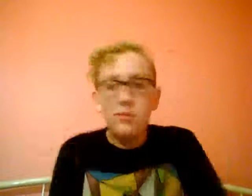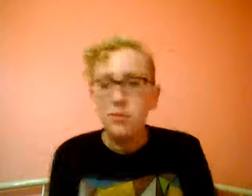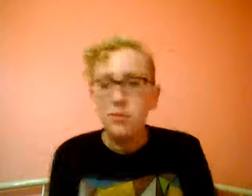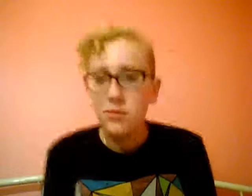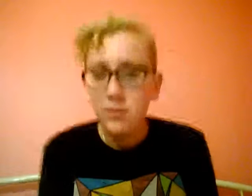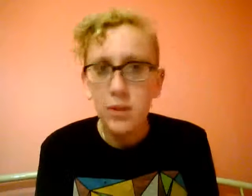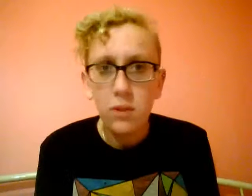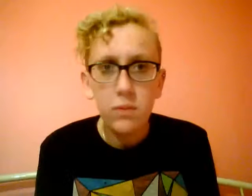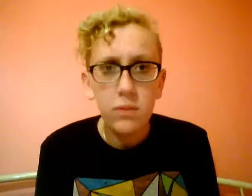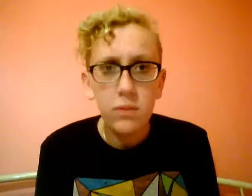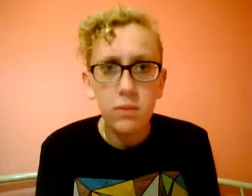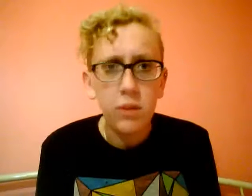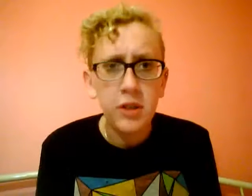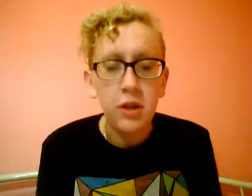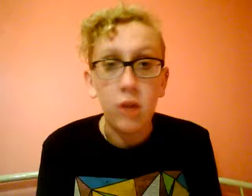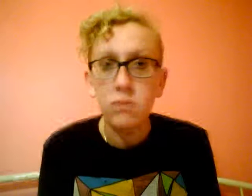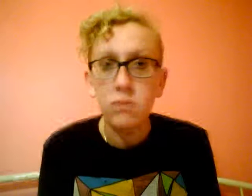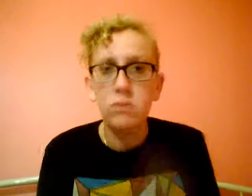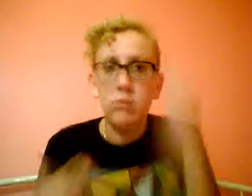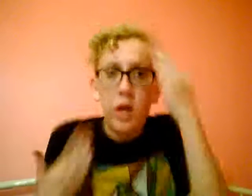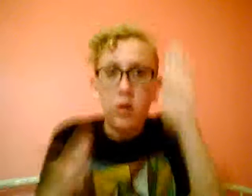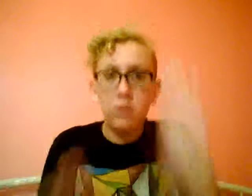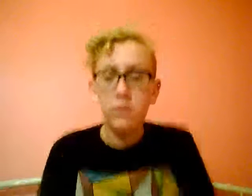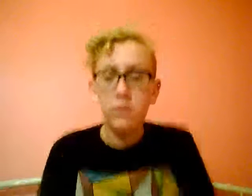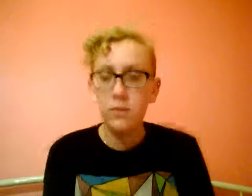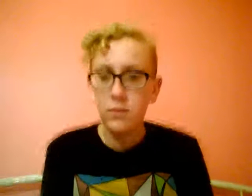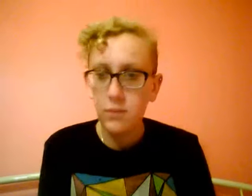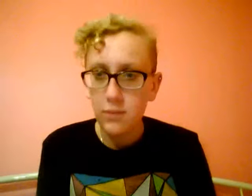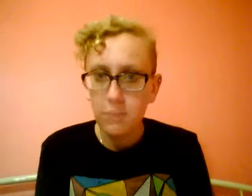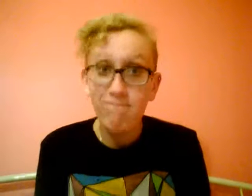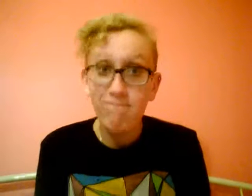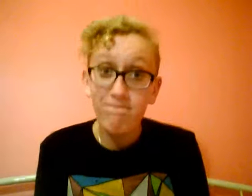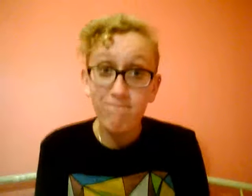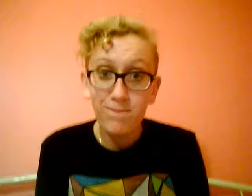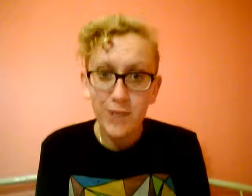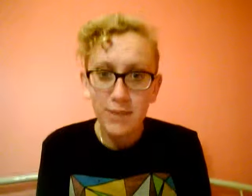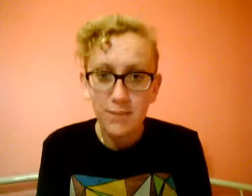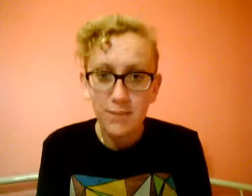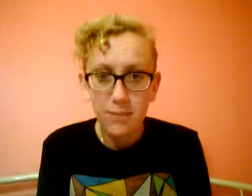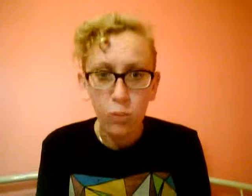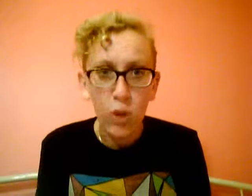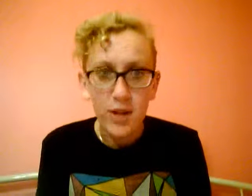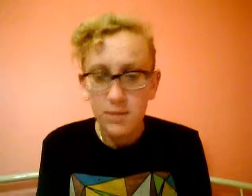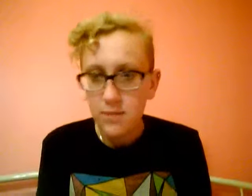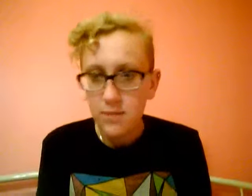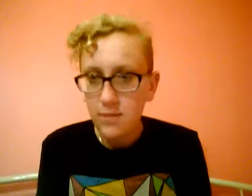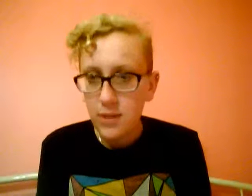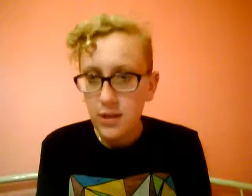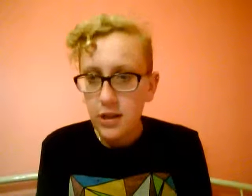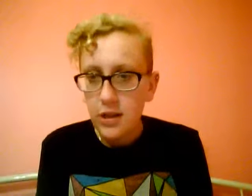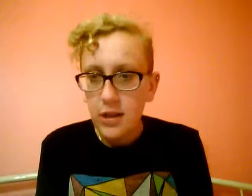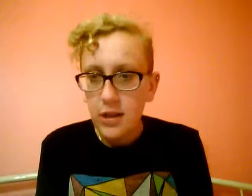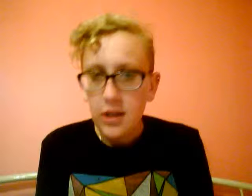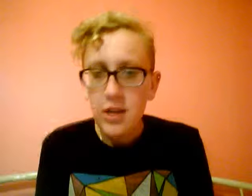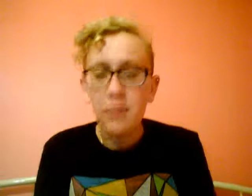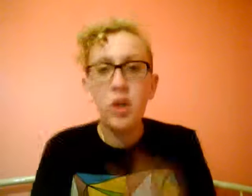know. What do you know? I don't know. See? Works.